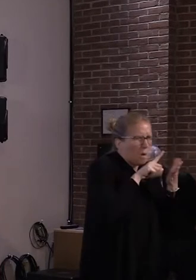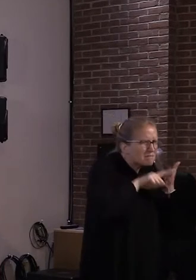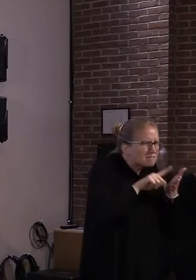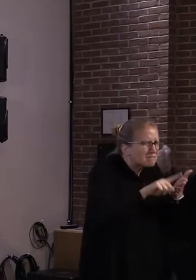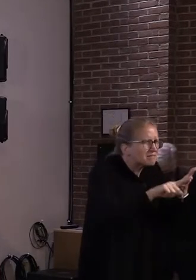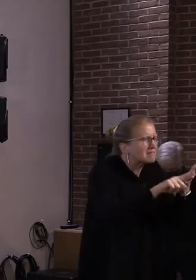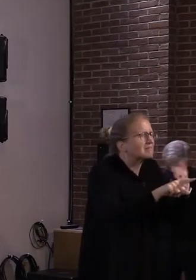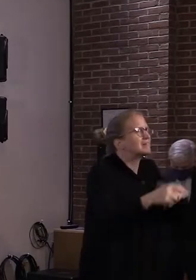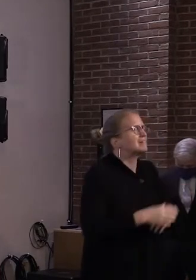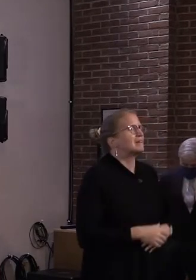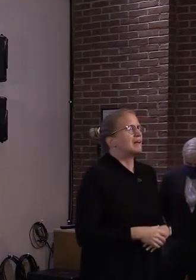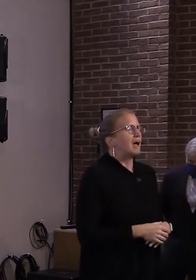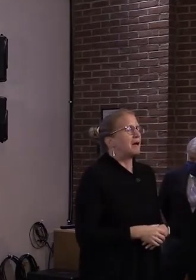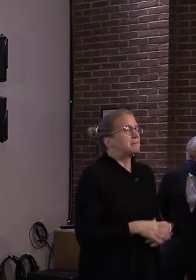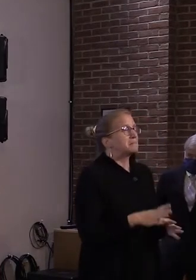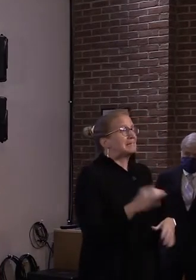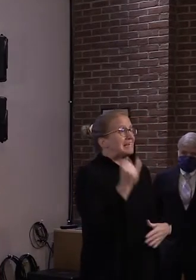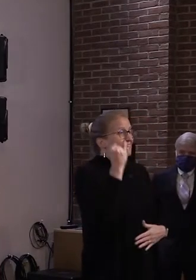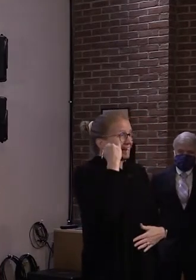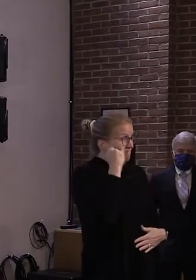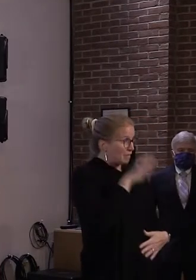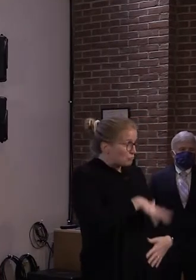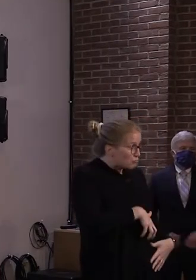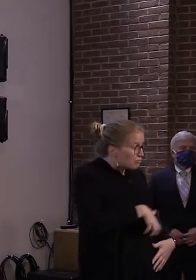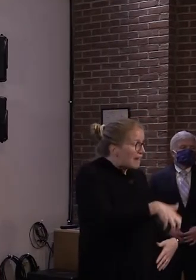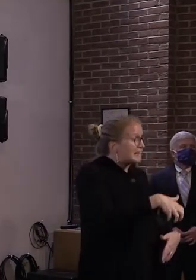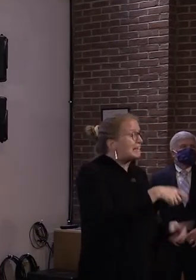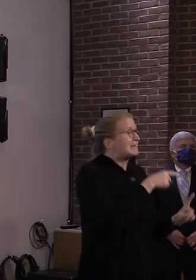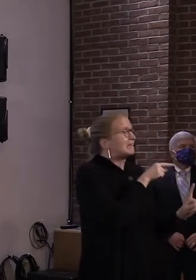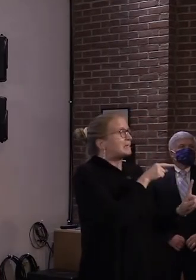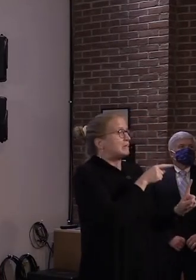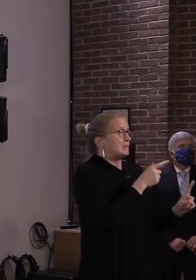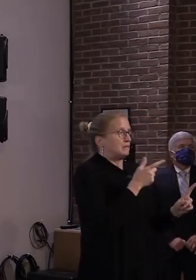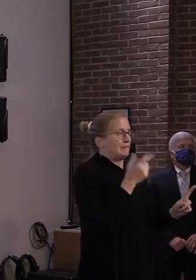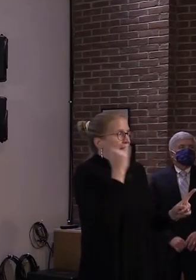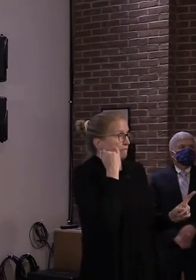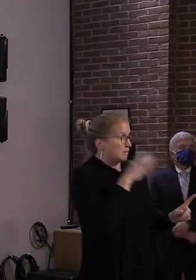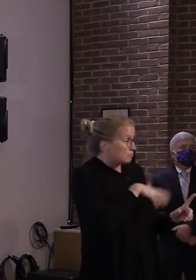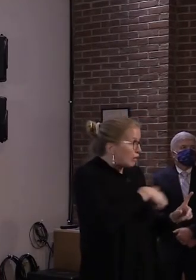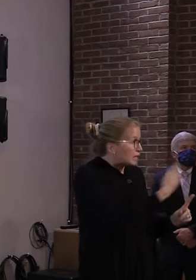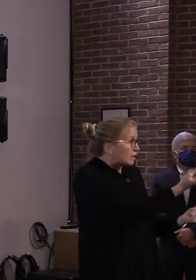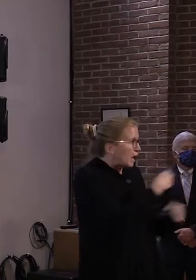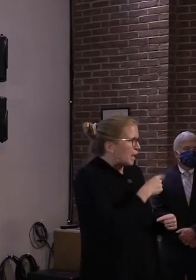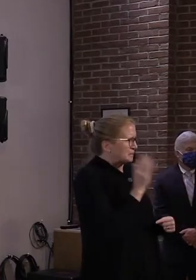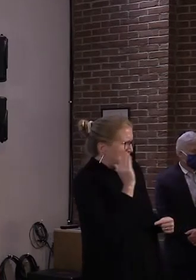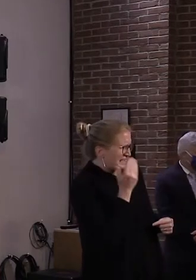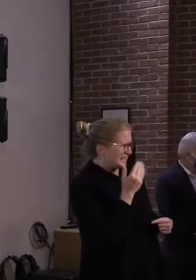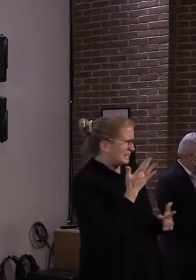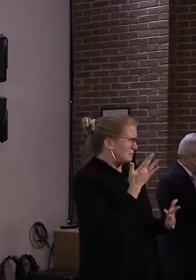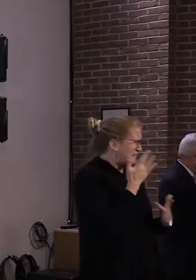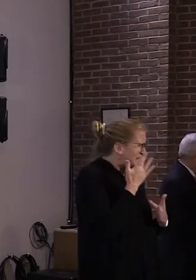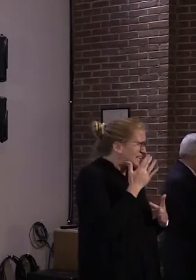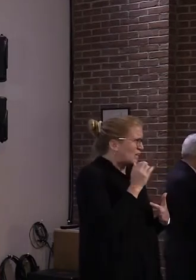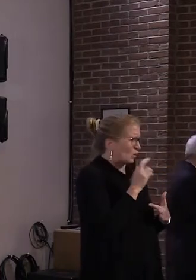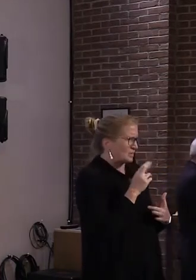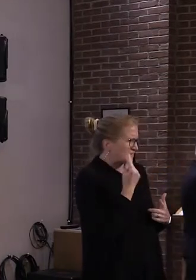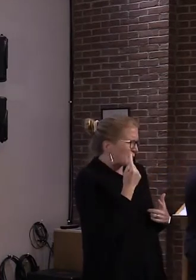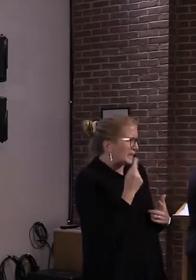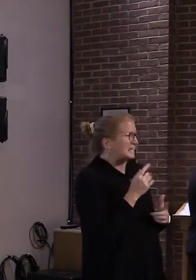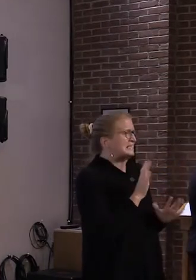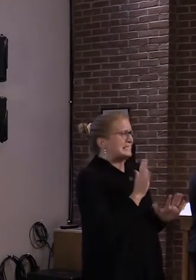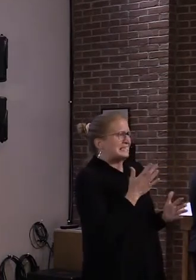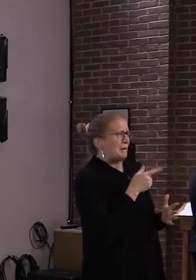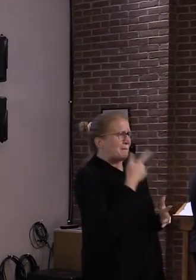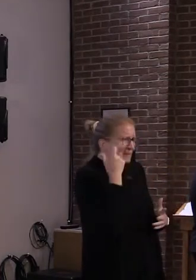admitting pregnant women to the hospital when it comes to concerns about their pregnancy. Forget about another illness, just about their